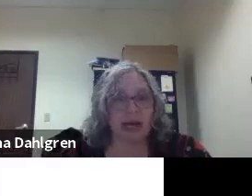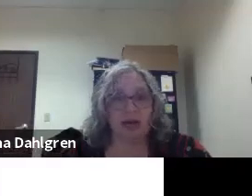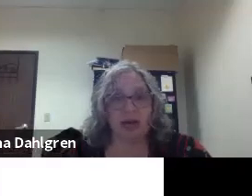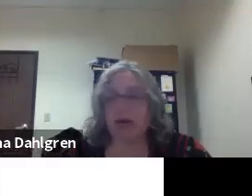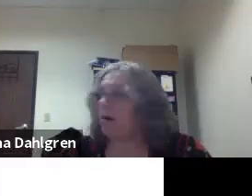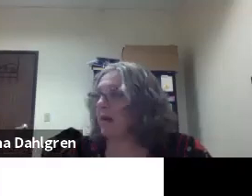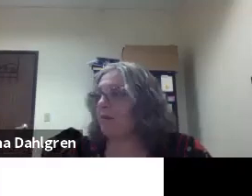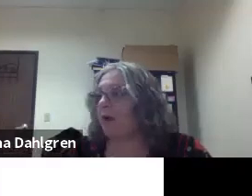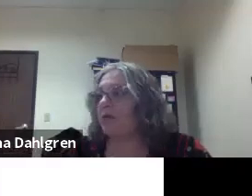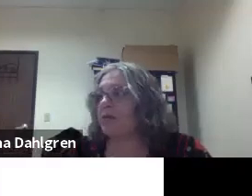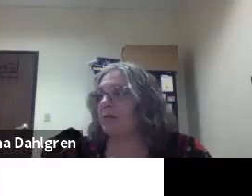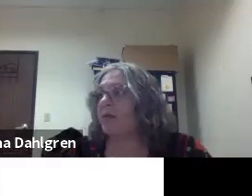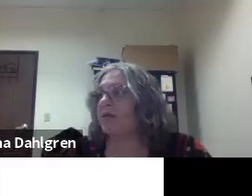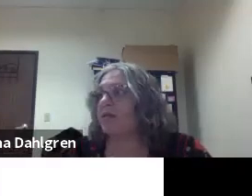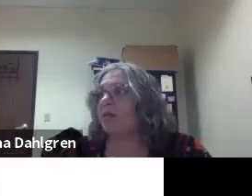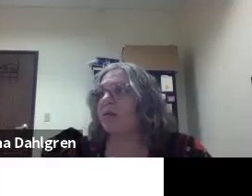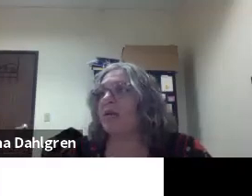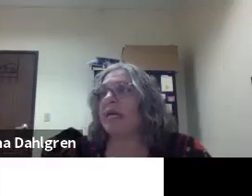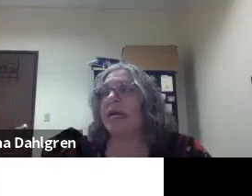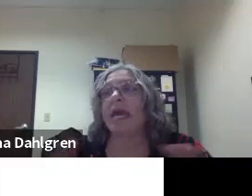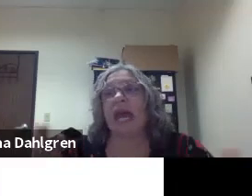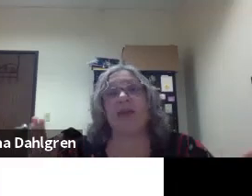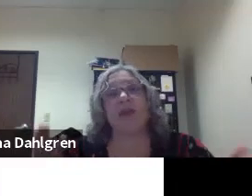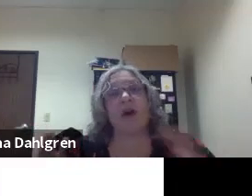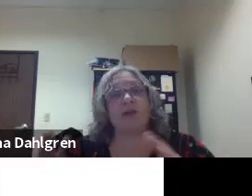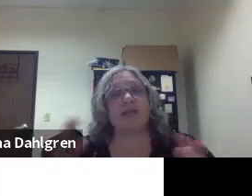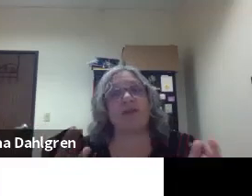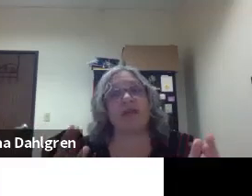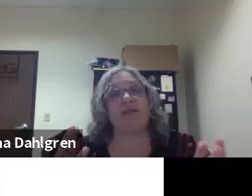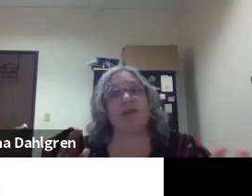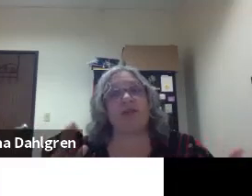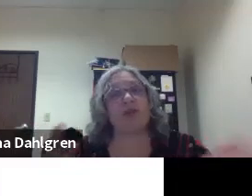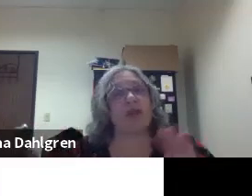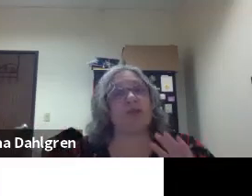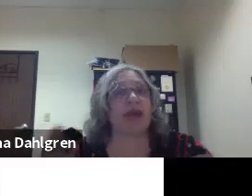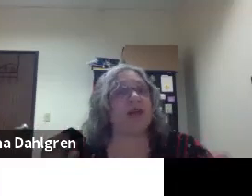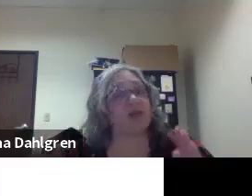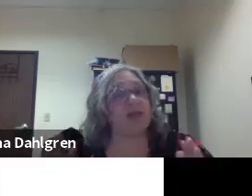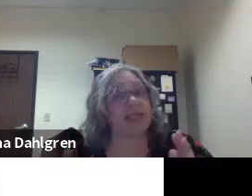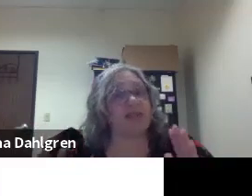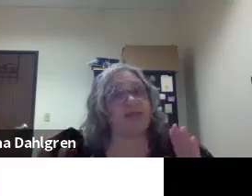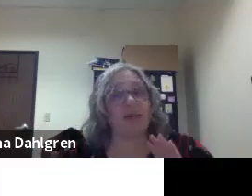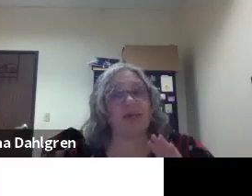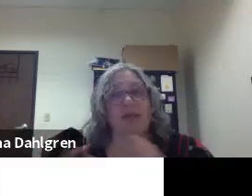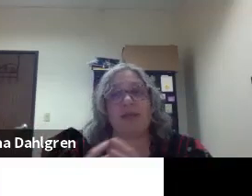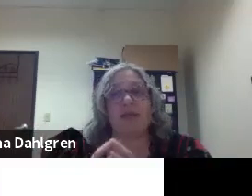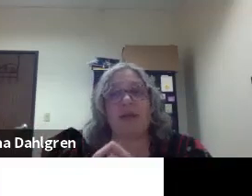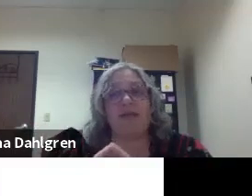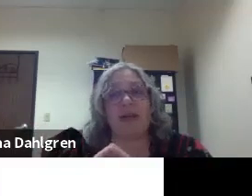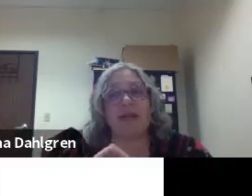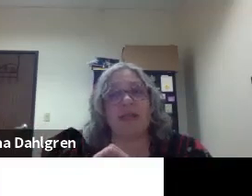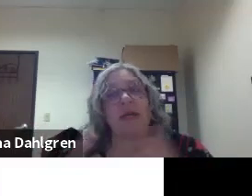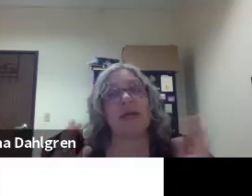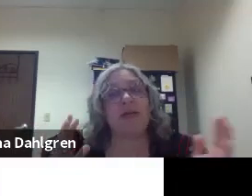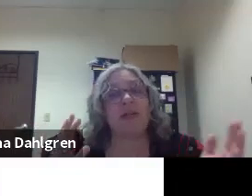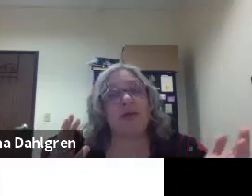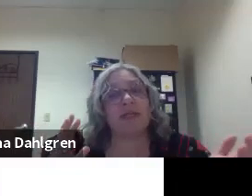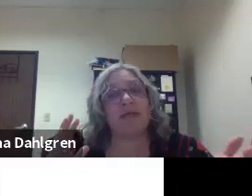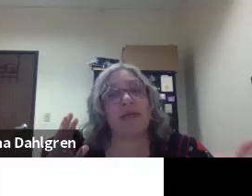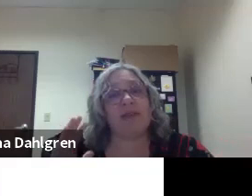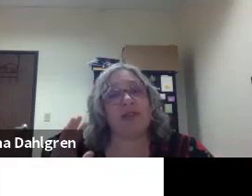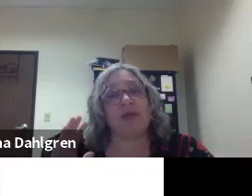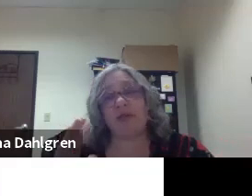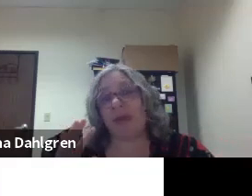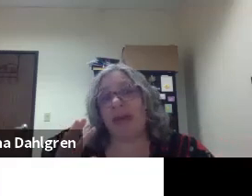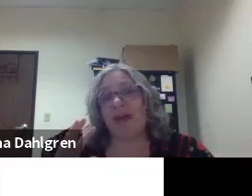access to healthcare that Mark was alluding to. And there are some individuals who may actually receive both types of benefits. So